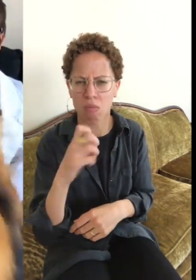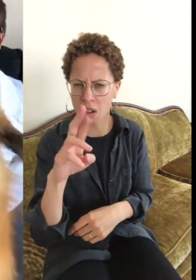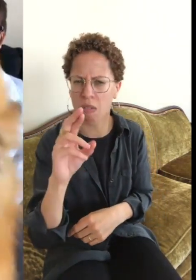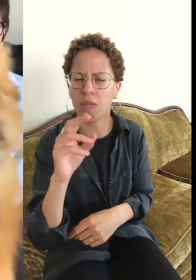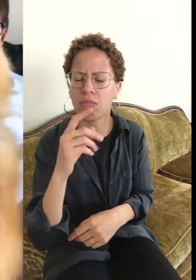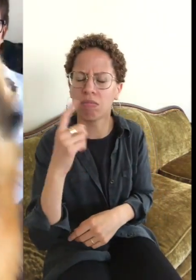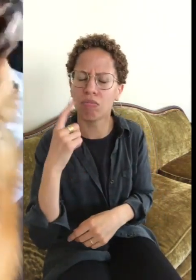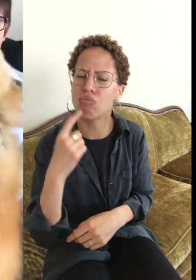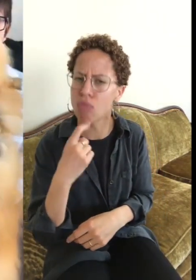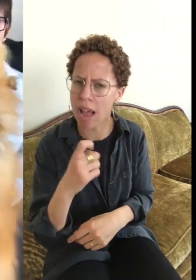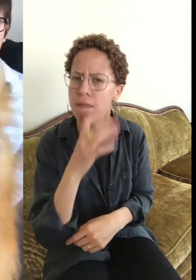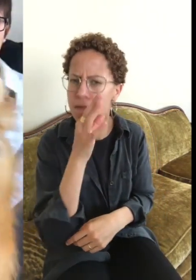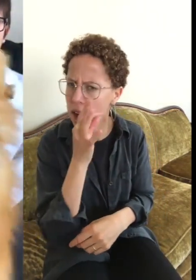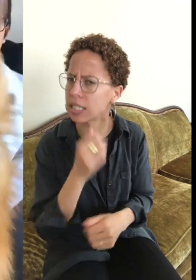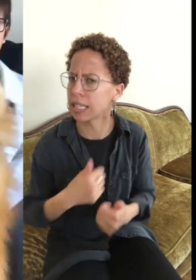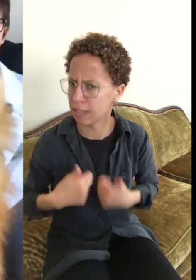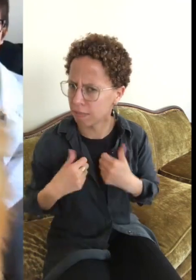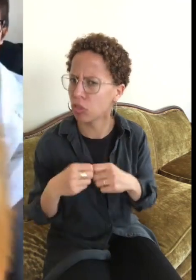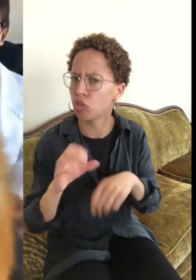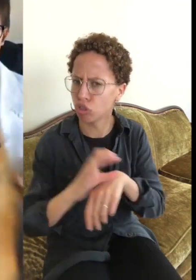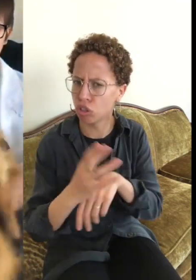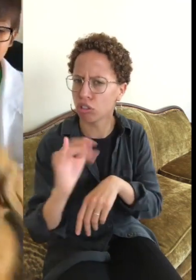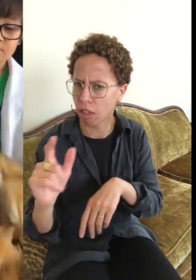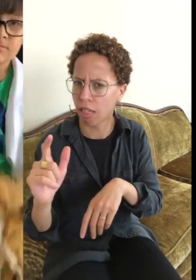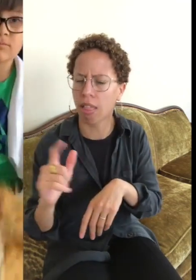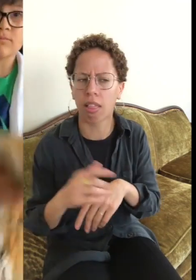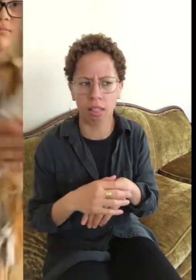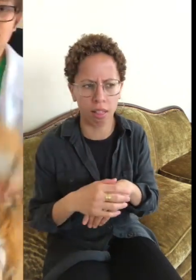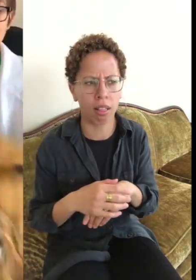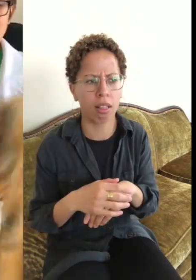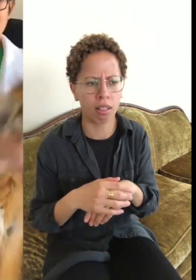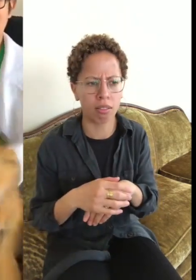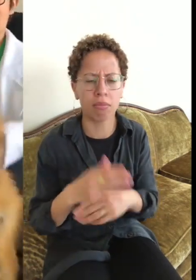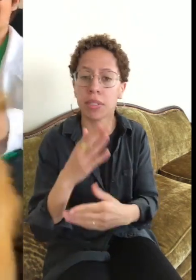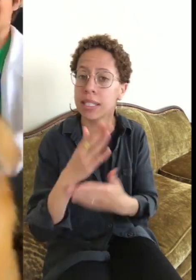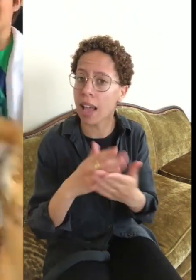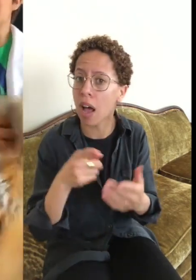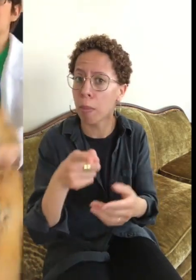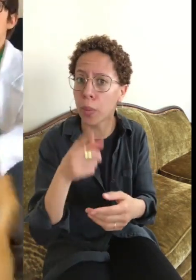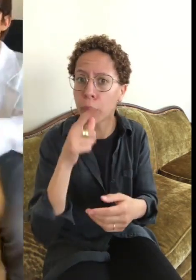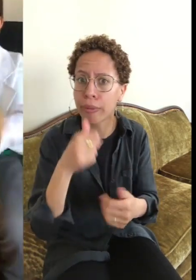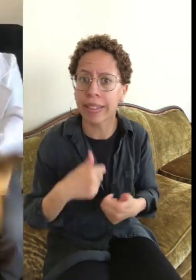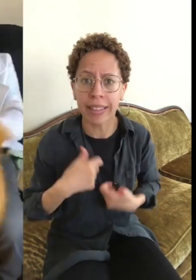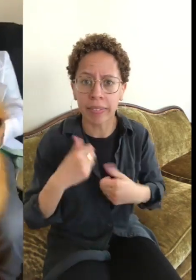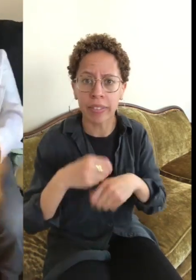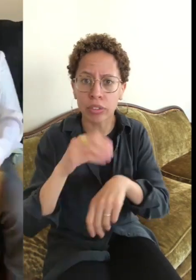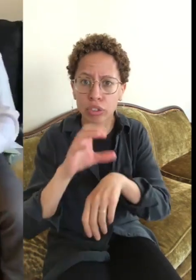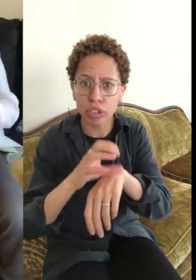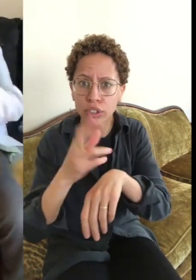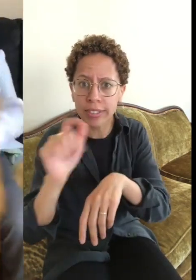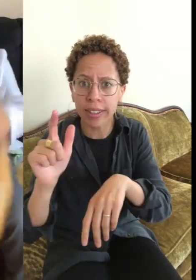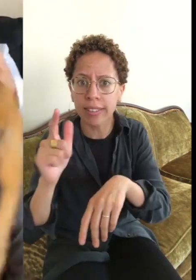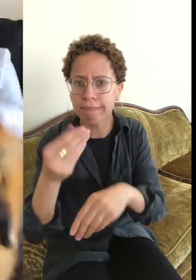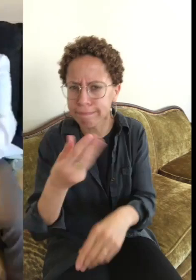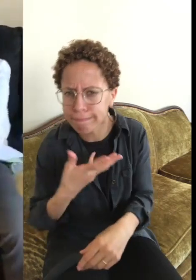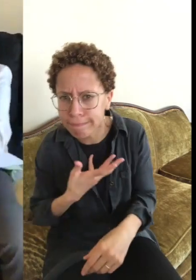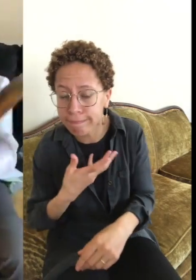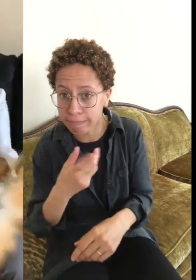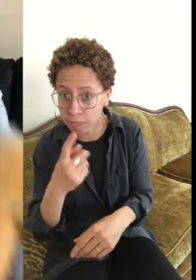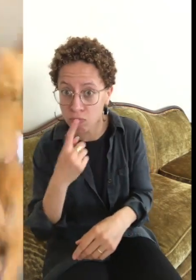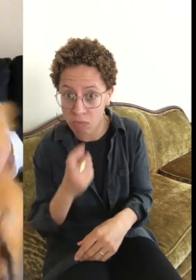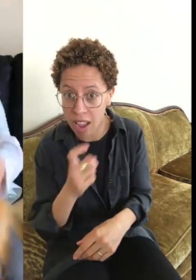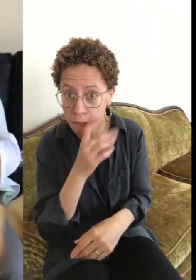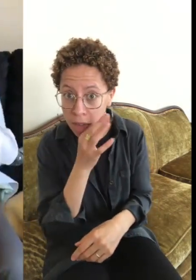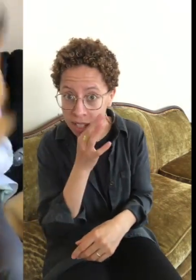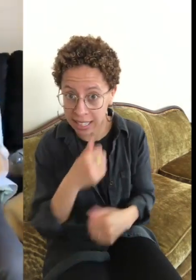Well, I don't. We have some Churchill residents here. They can tell us if red fox is up there. I kind of think it is. What did the